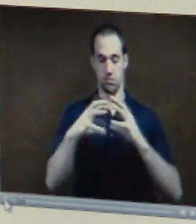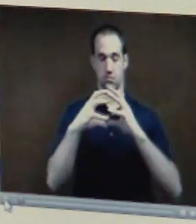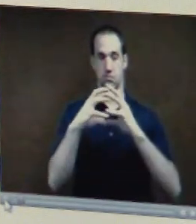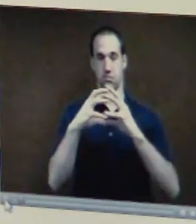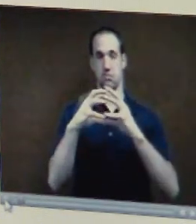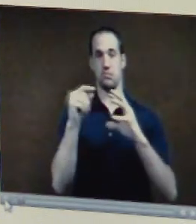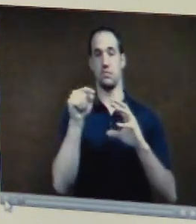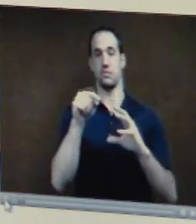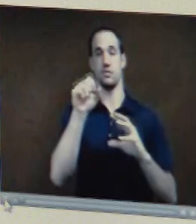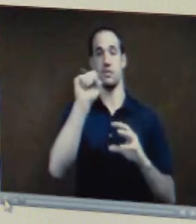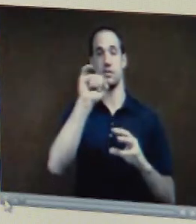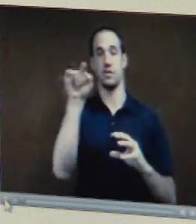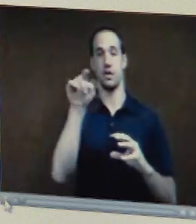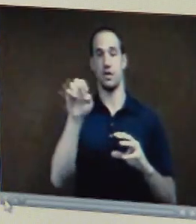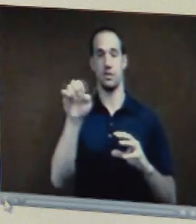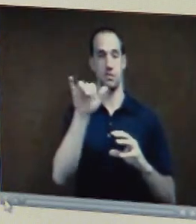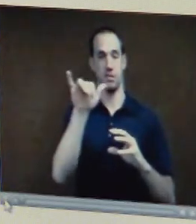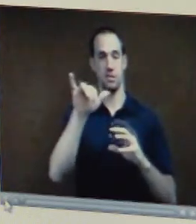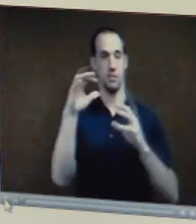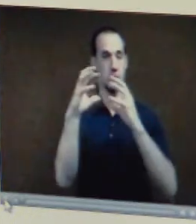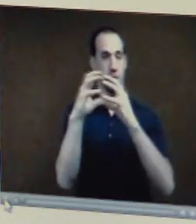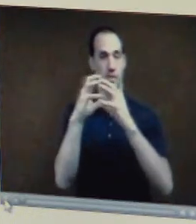heart.